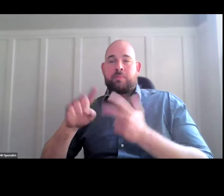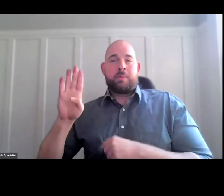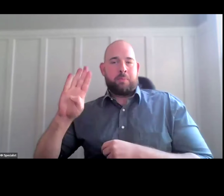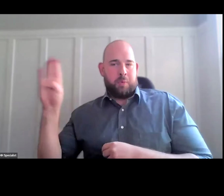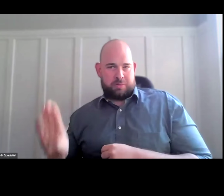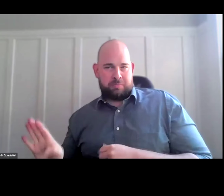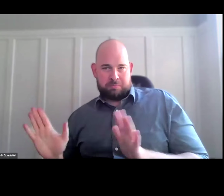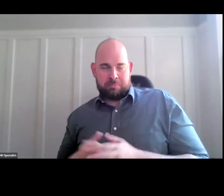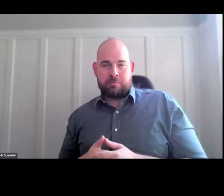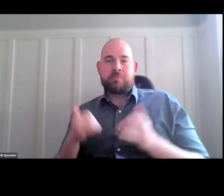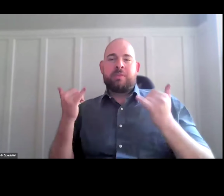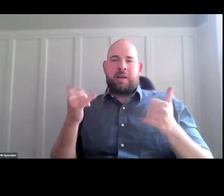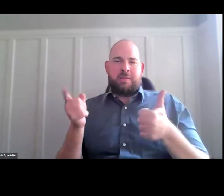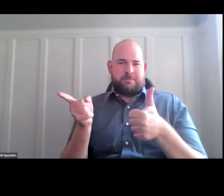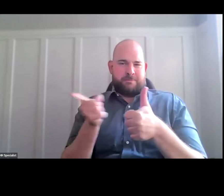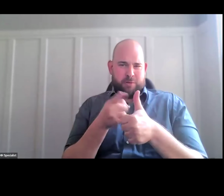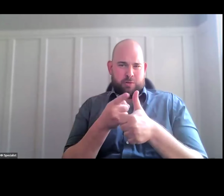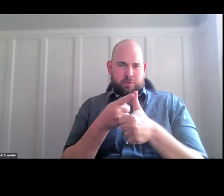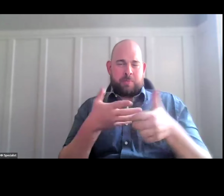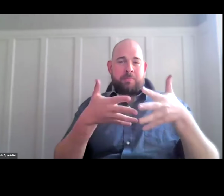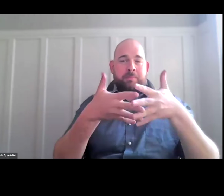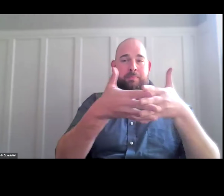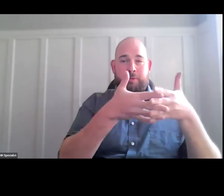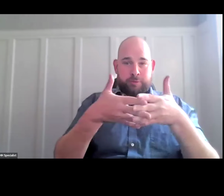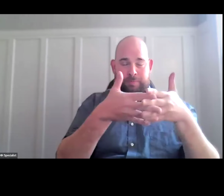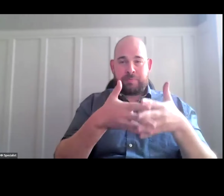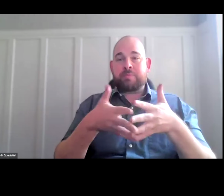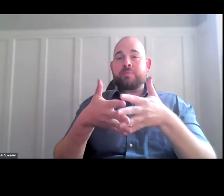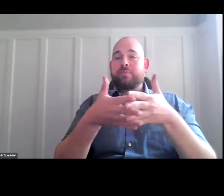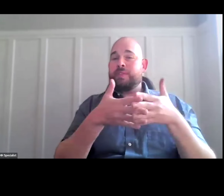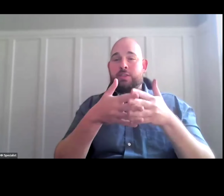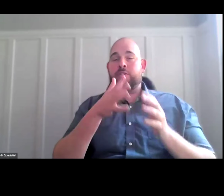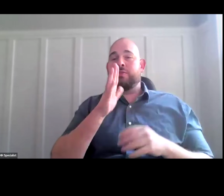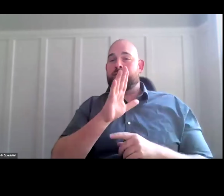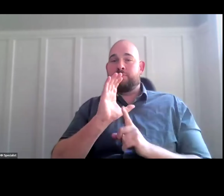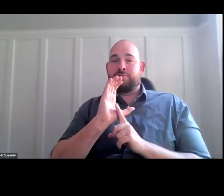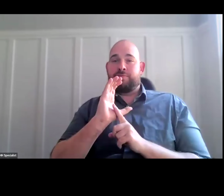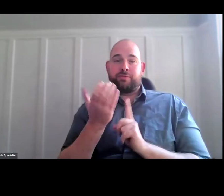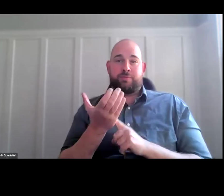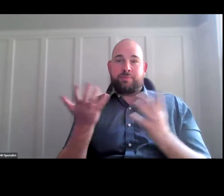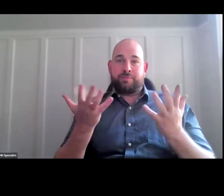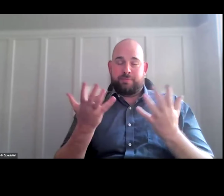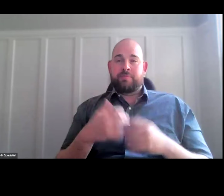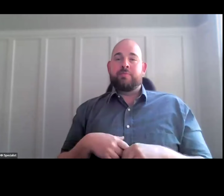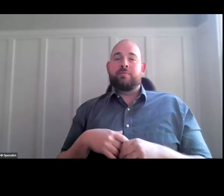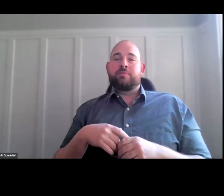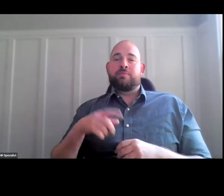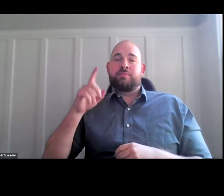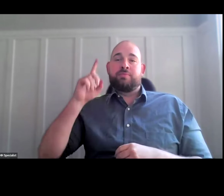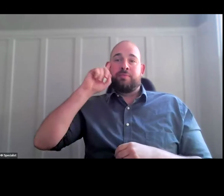American. We're going to talk a little bit about Japanese deaf culture and Brazilian deaf culture. So I'm going to give a little tidbit about American deaf culture again